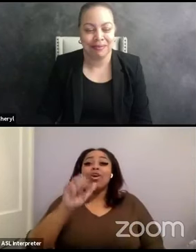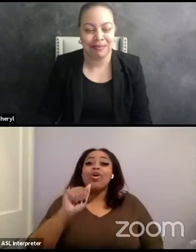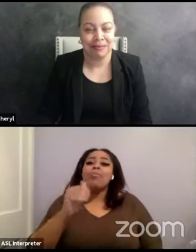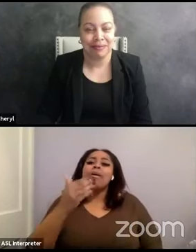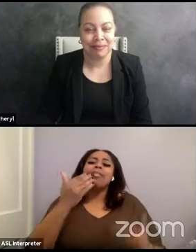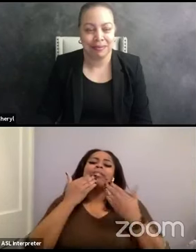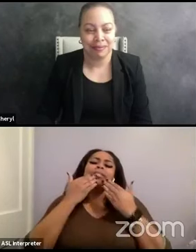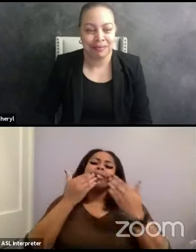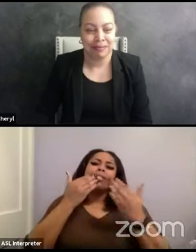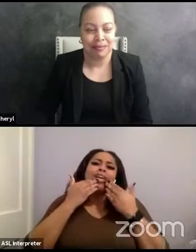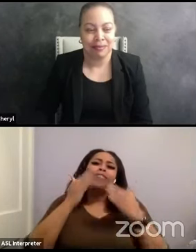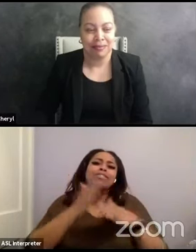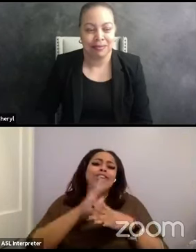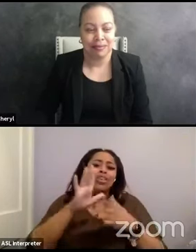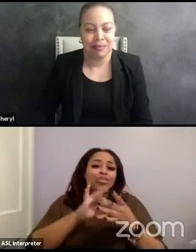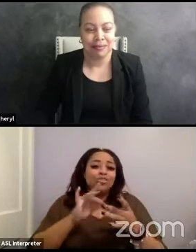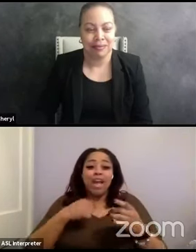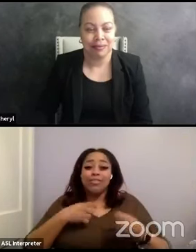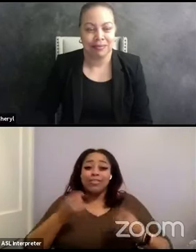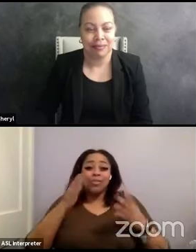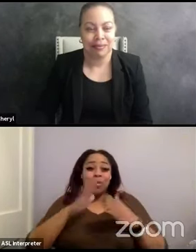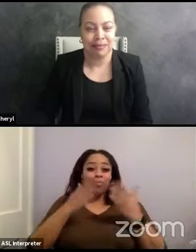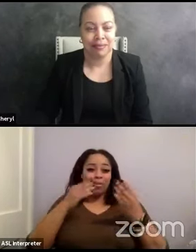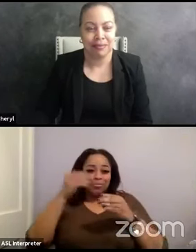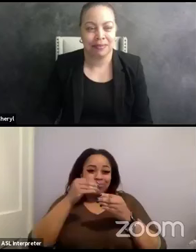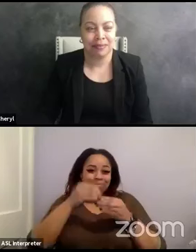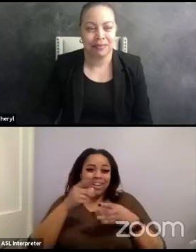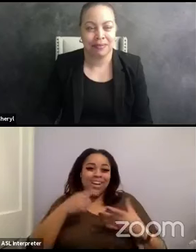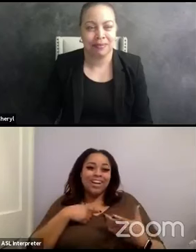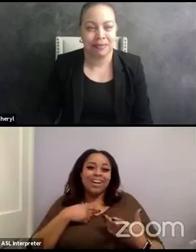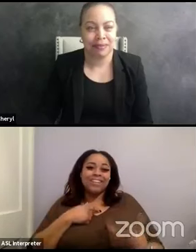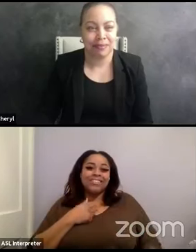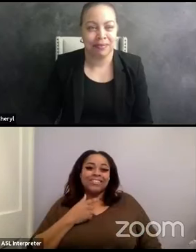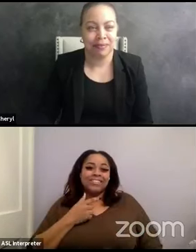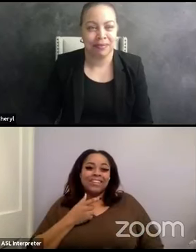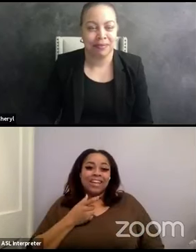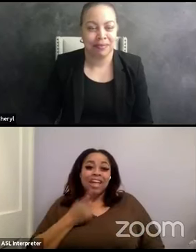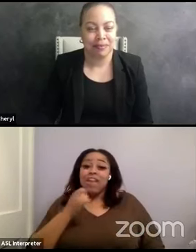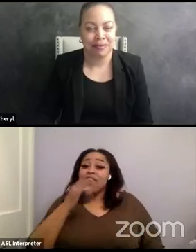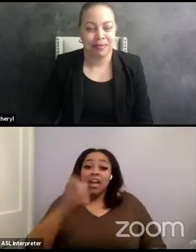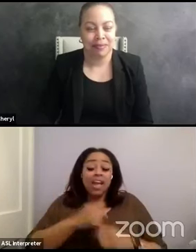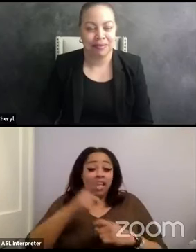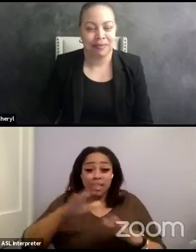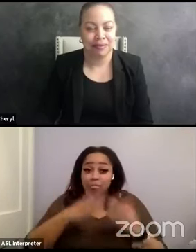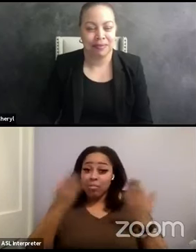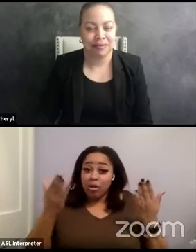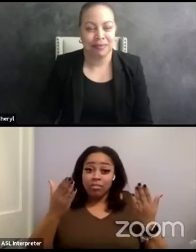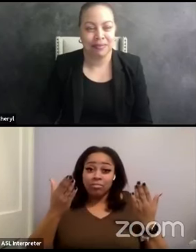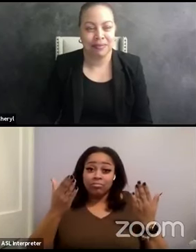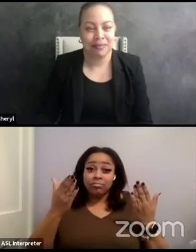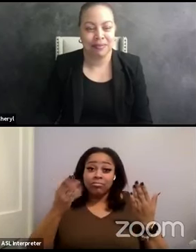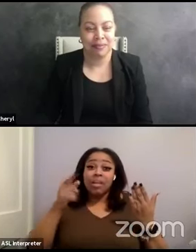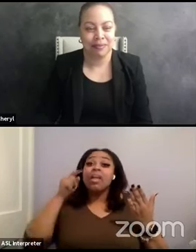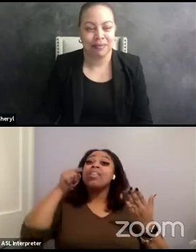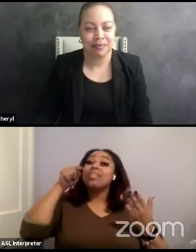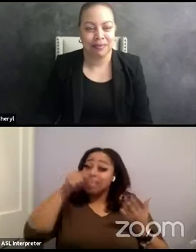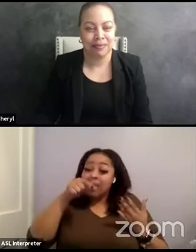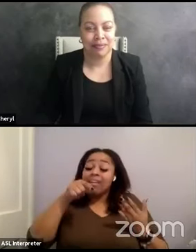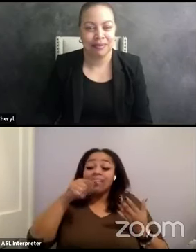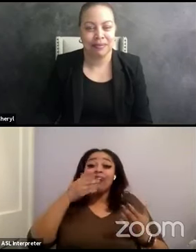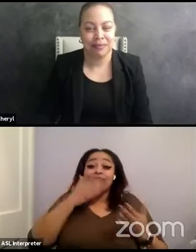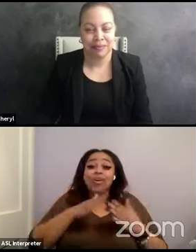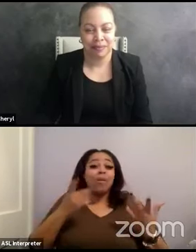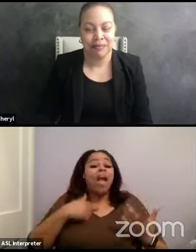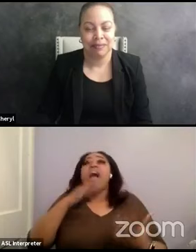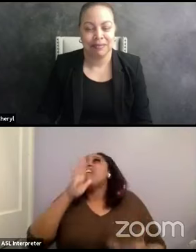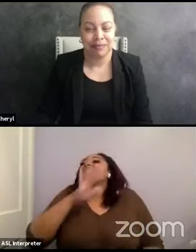sharing your story. Like I have so many bookmarks right now. It's not even funny. If you have not gotten this book, this is a good read. And I never say